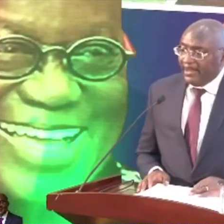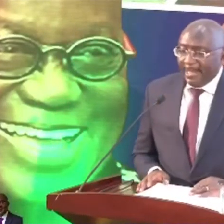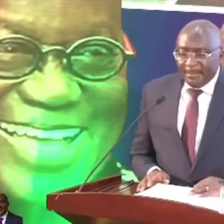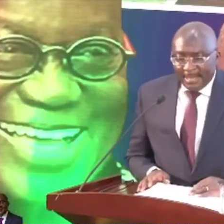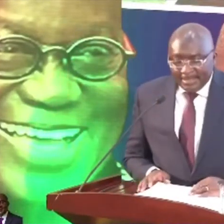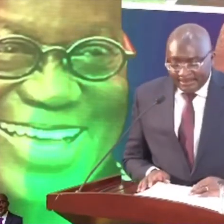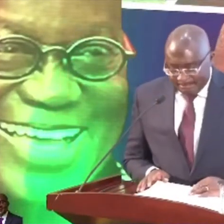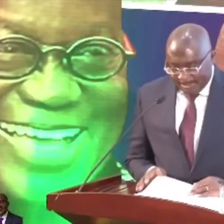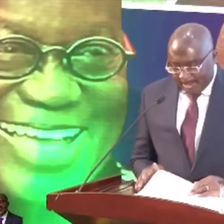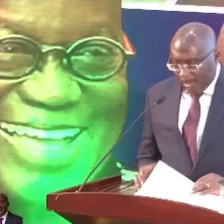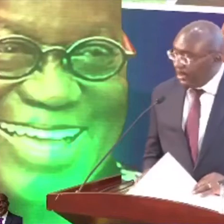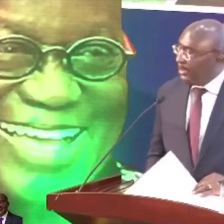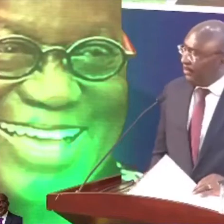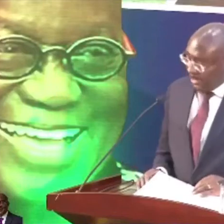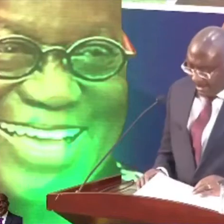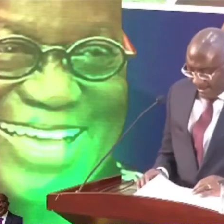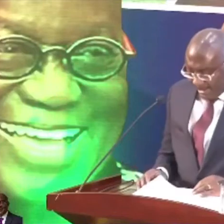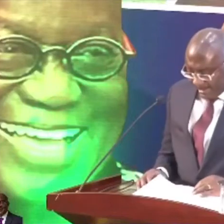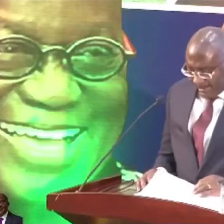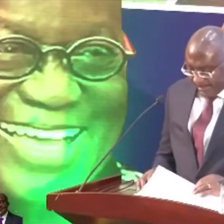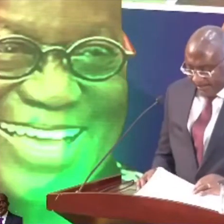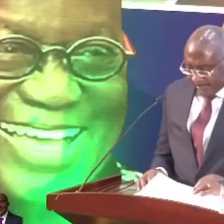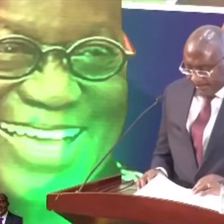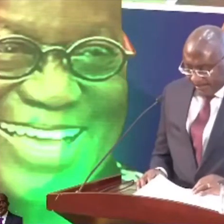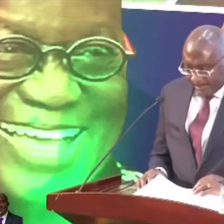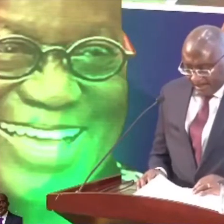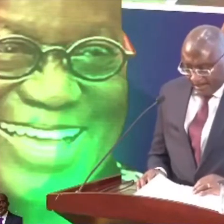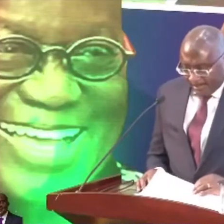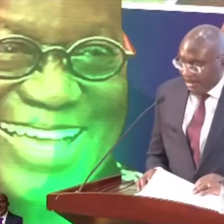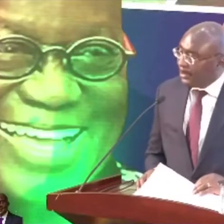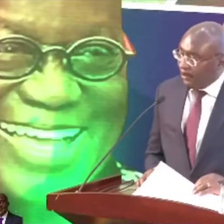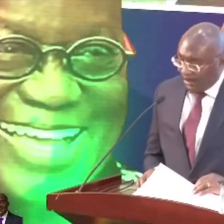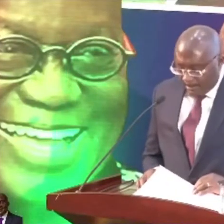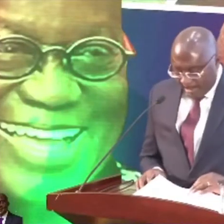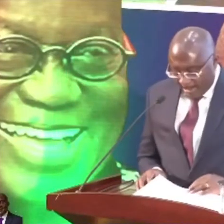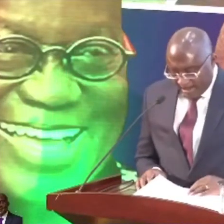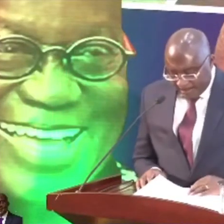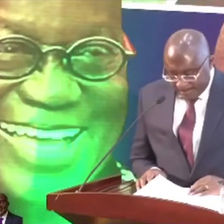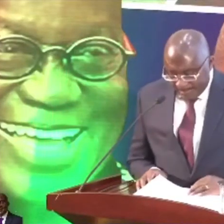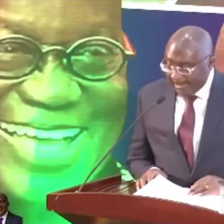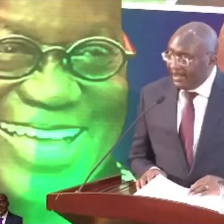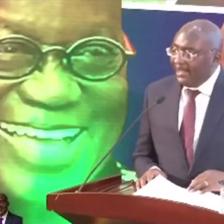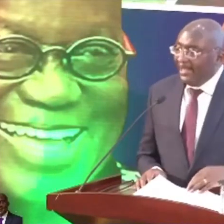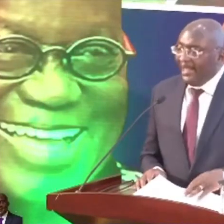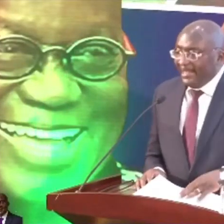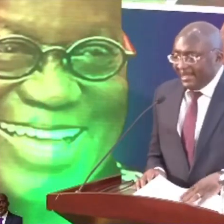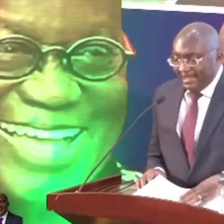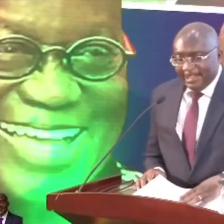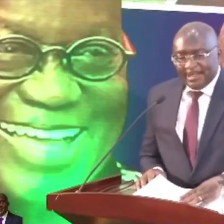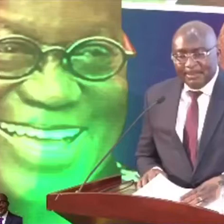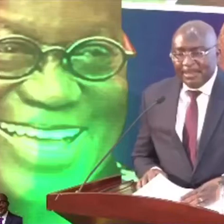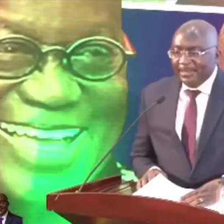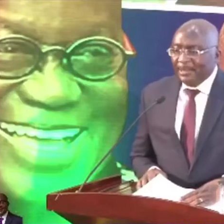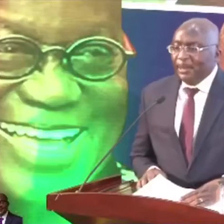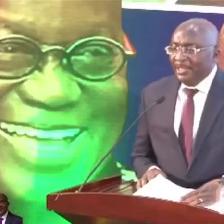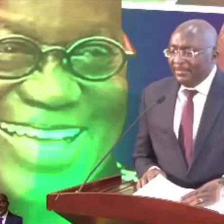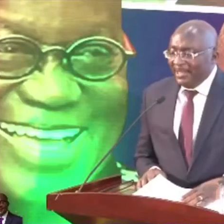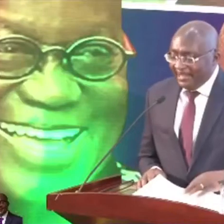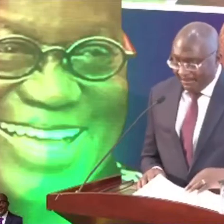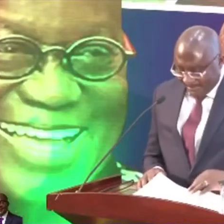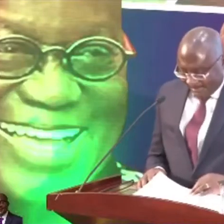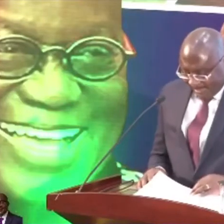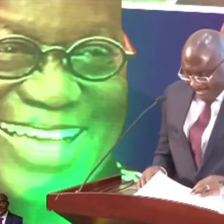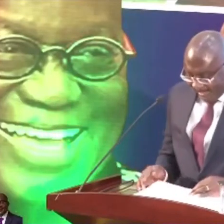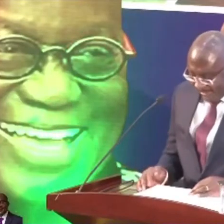Nime, Name, distinguished invited guests, friends from the media, ladies and gentlemen, good